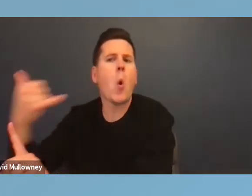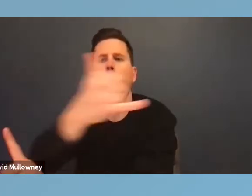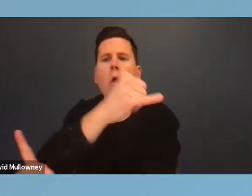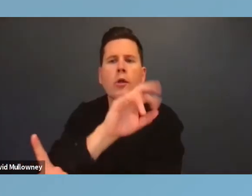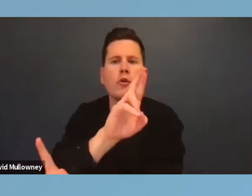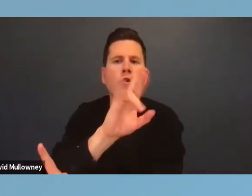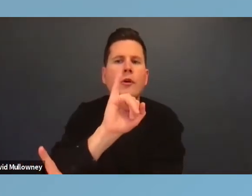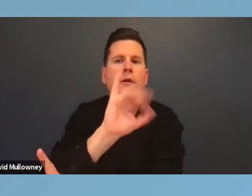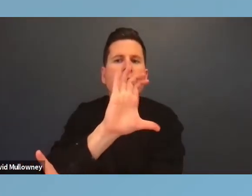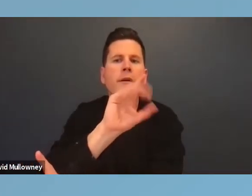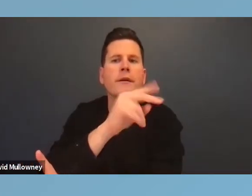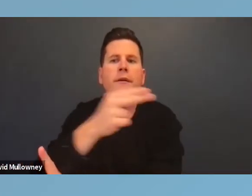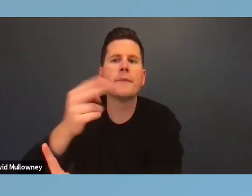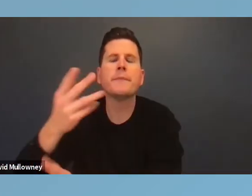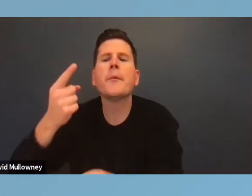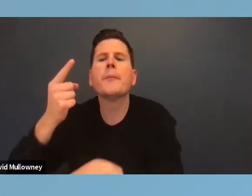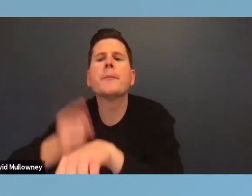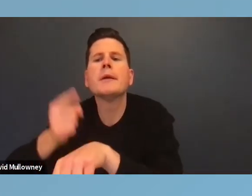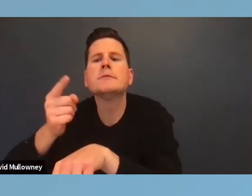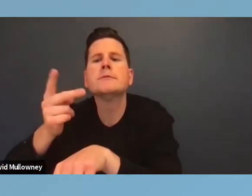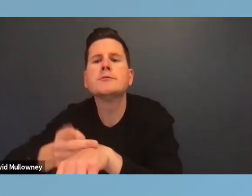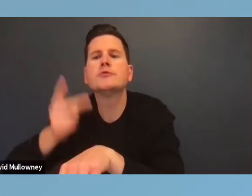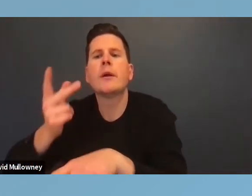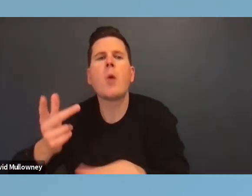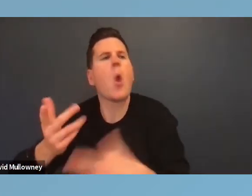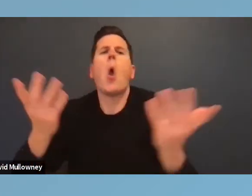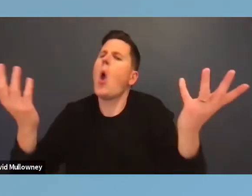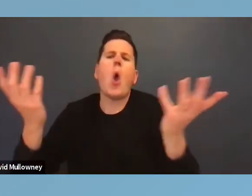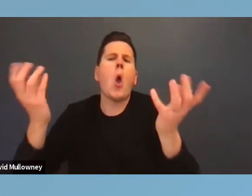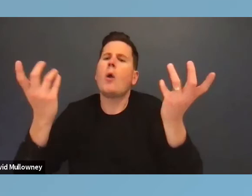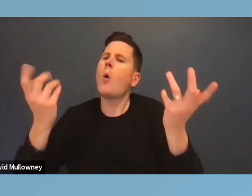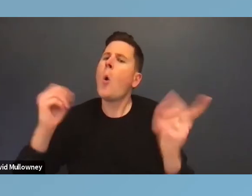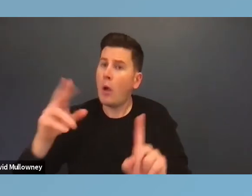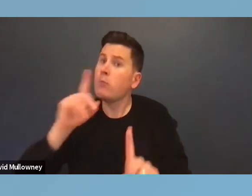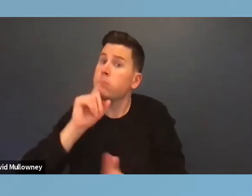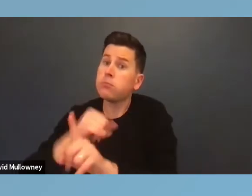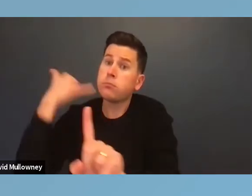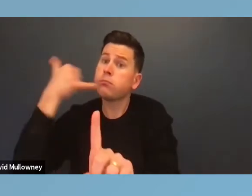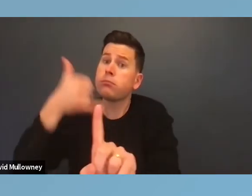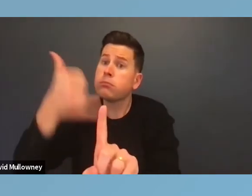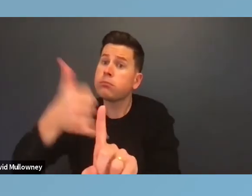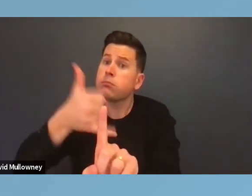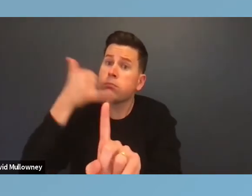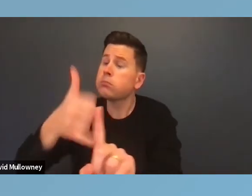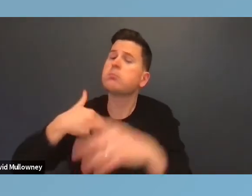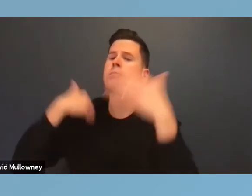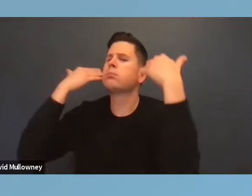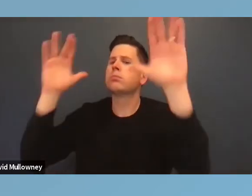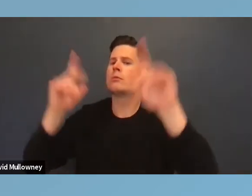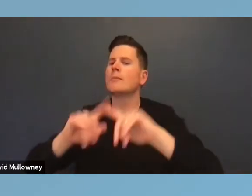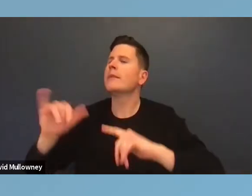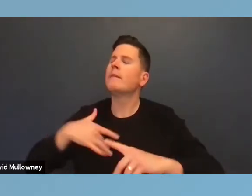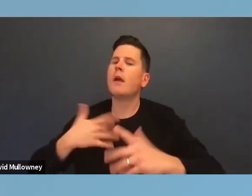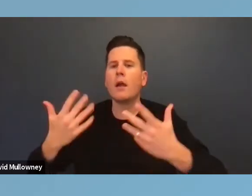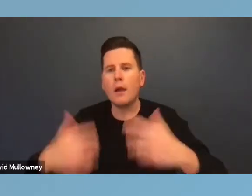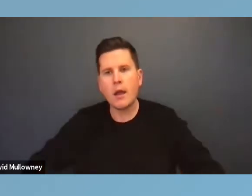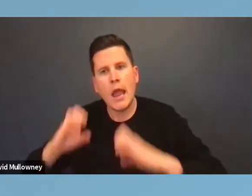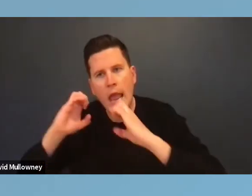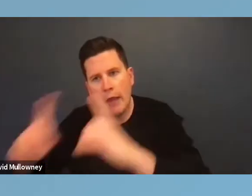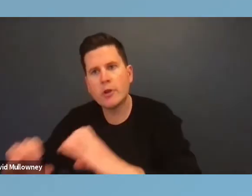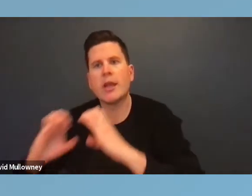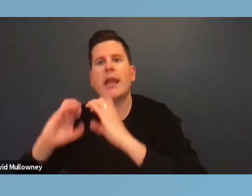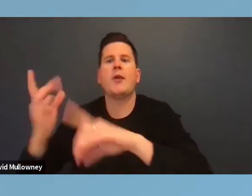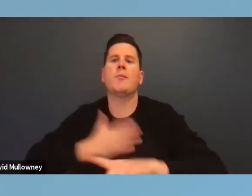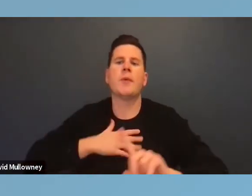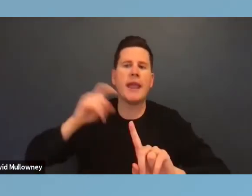How many times did they call the commission? Once, twice? Oh, really? Or did they call them several times to find out what was